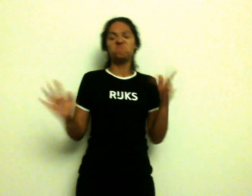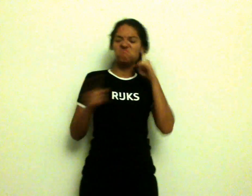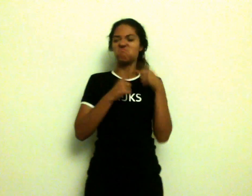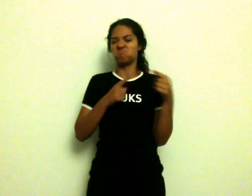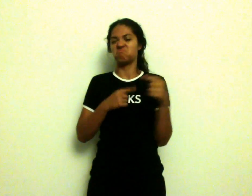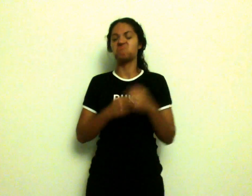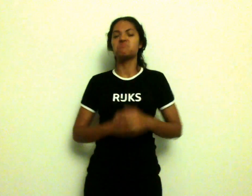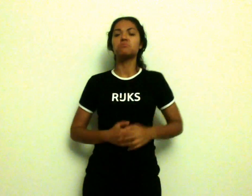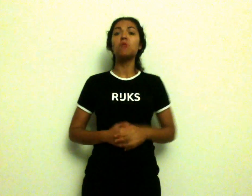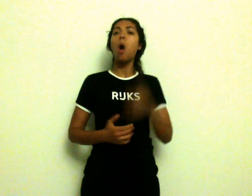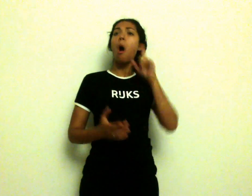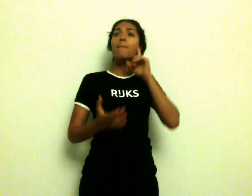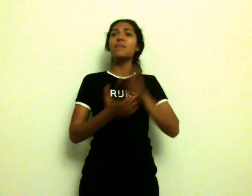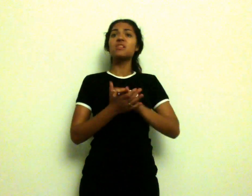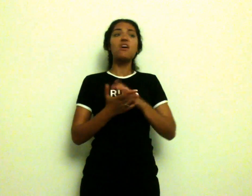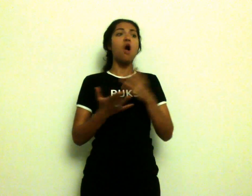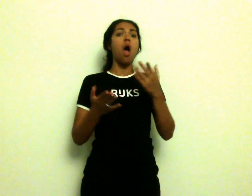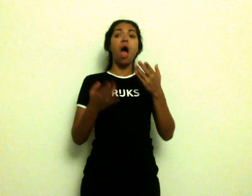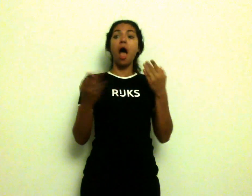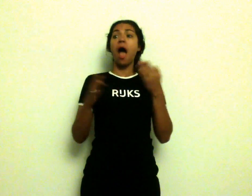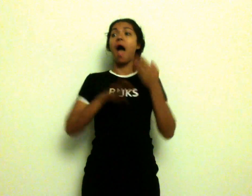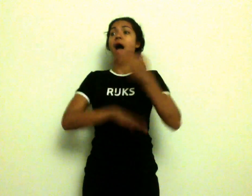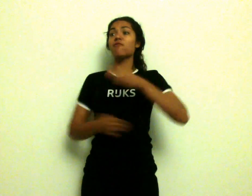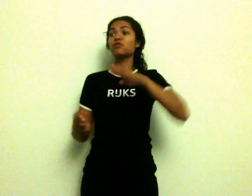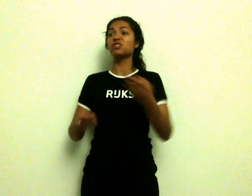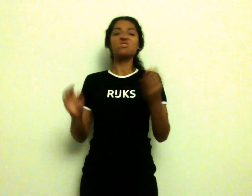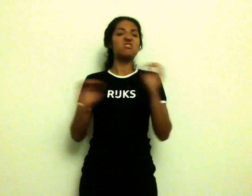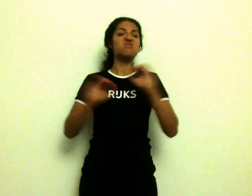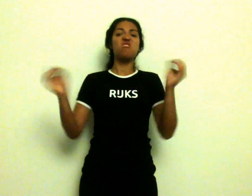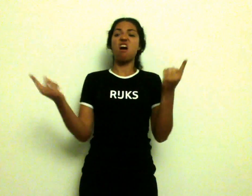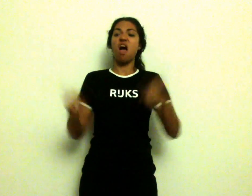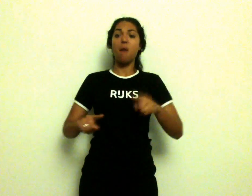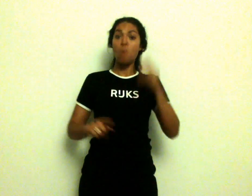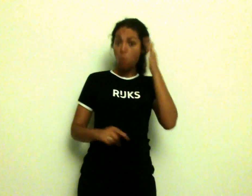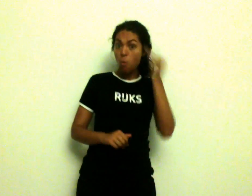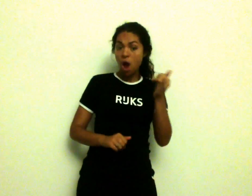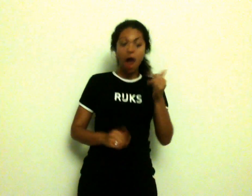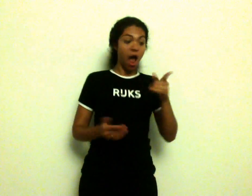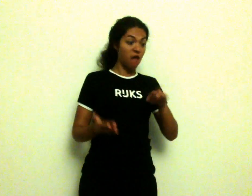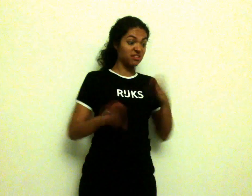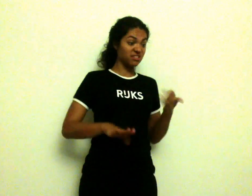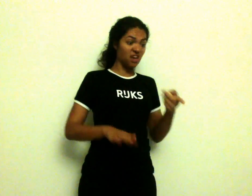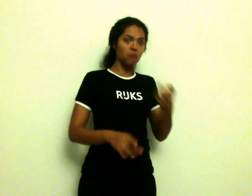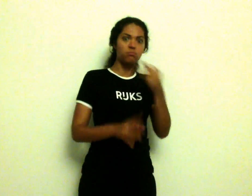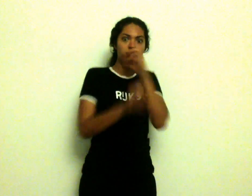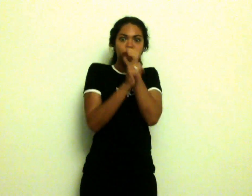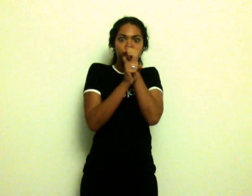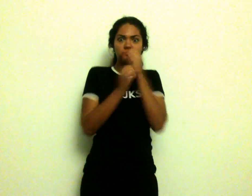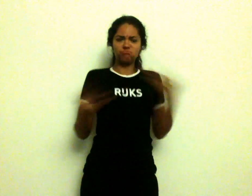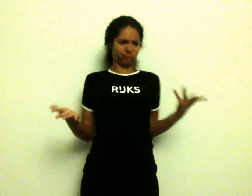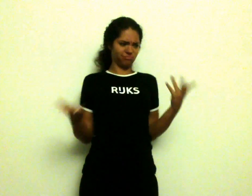We believe that after death comes the nothing, because when you ask the dead what happens, they say nothing.